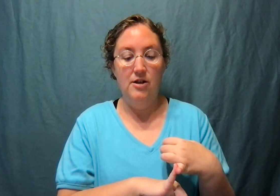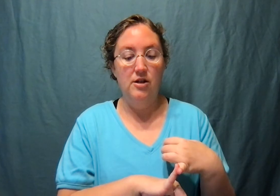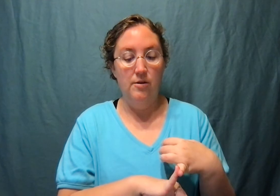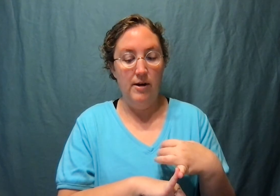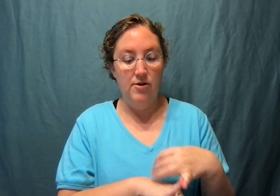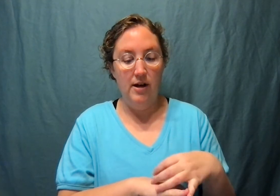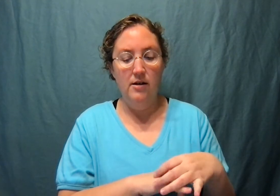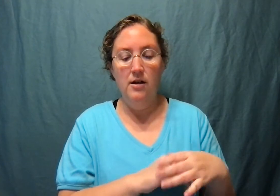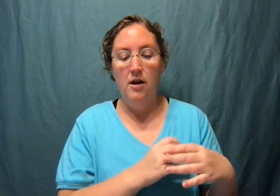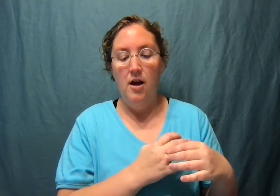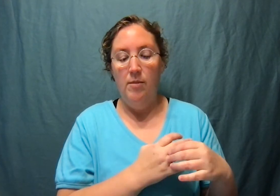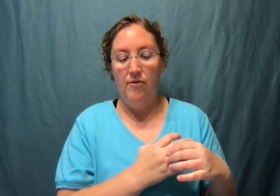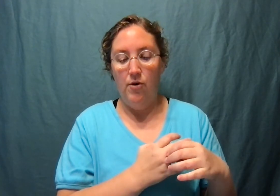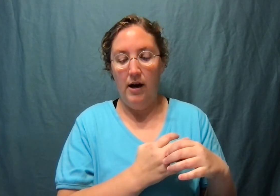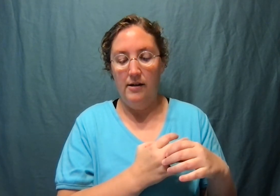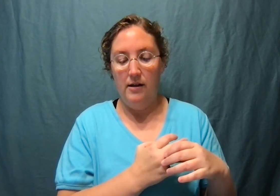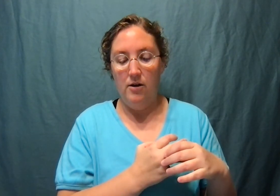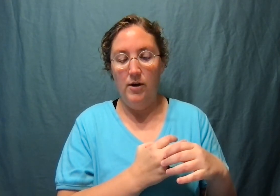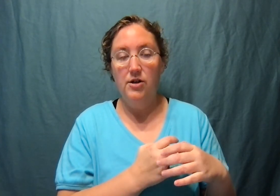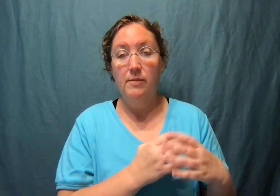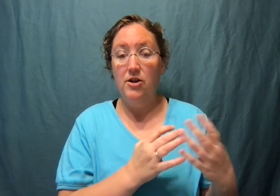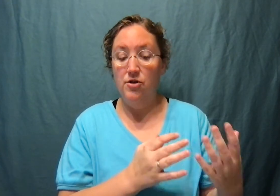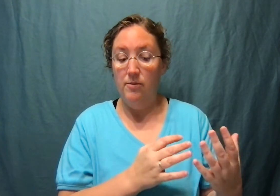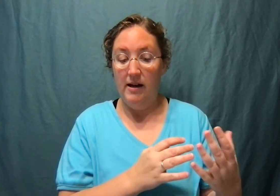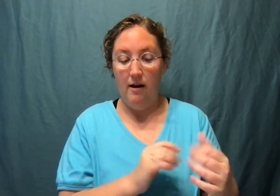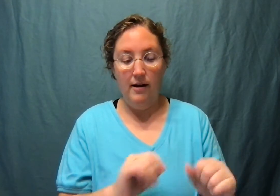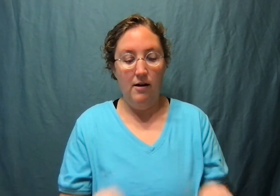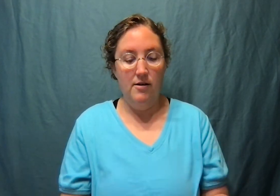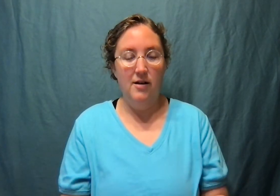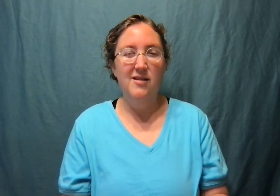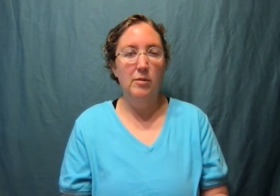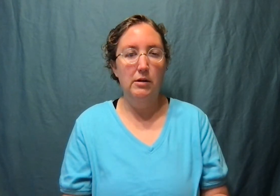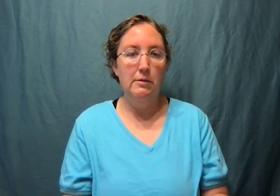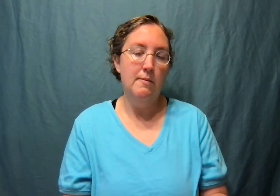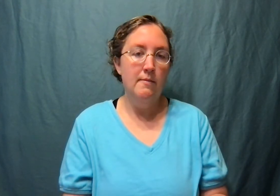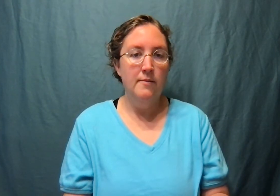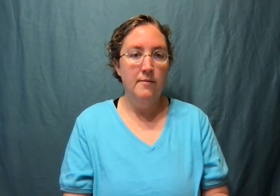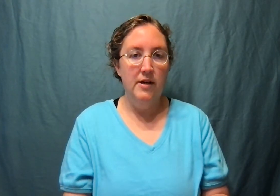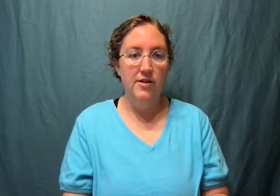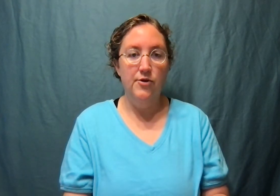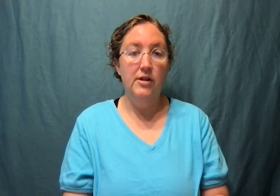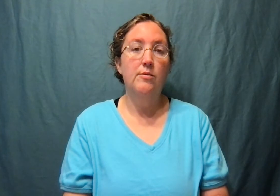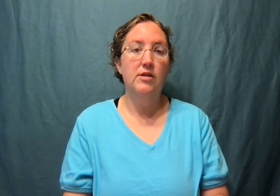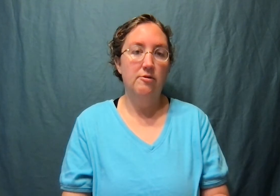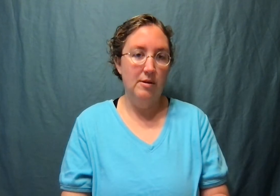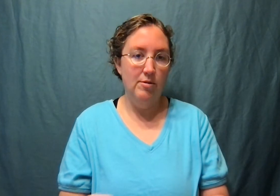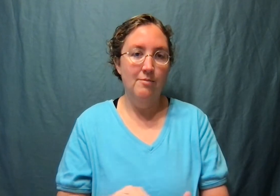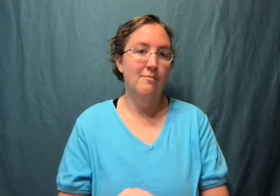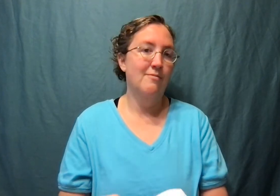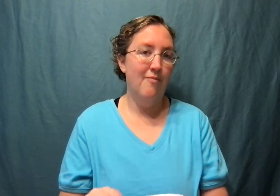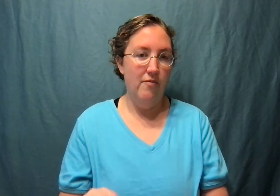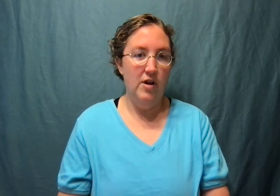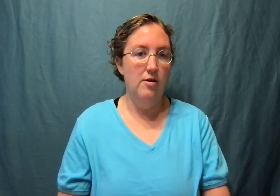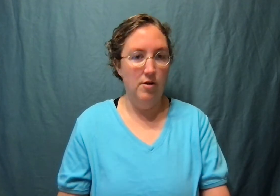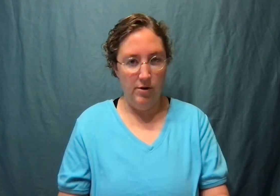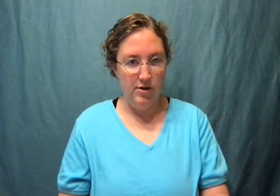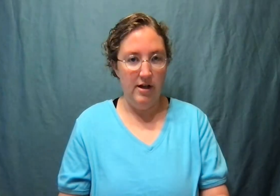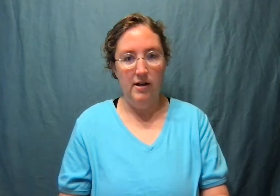and raise your hand. Before asking a question, make sure you make eye contact. Some little hints for dealing with deaf people. They don't know what you're saying if they're